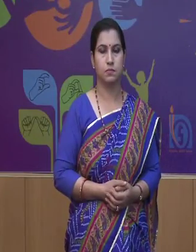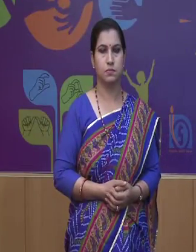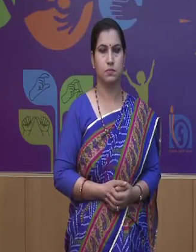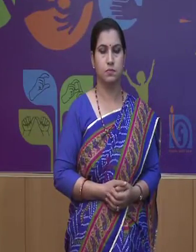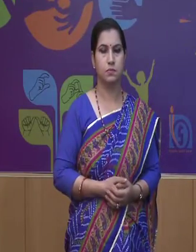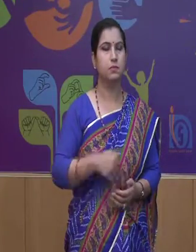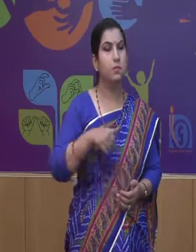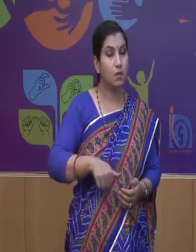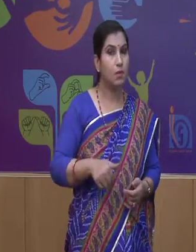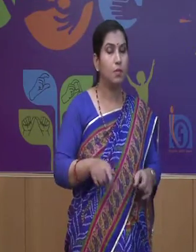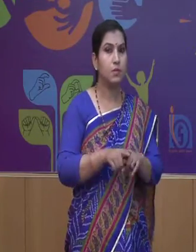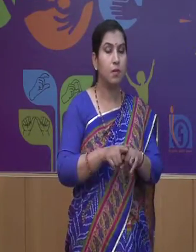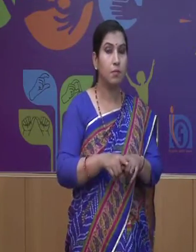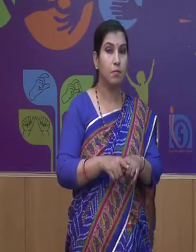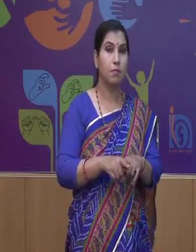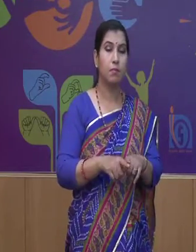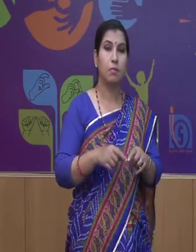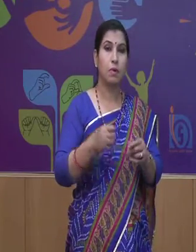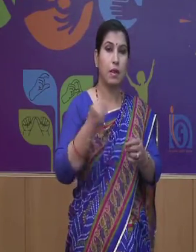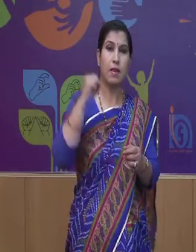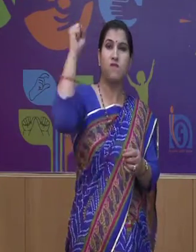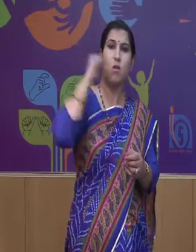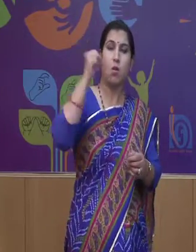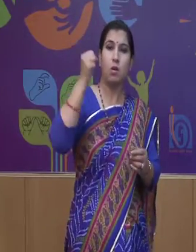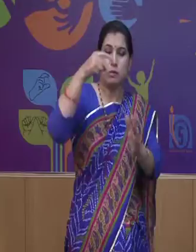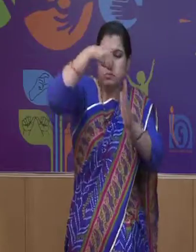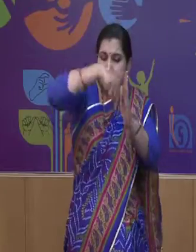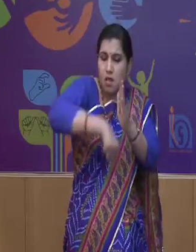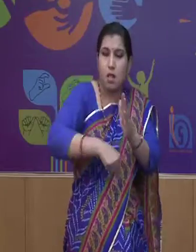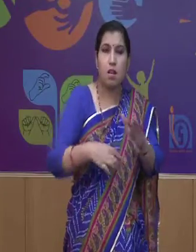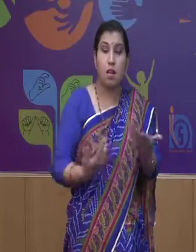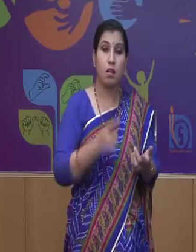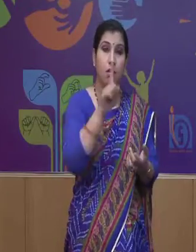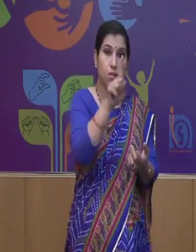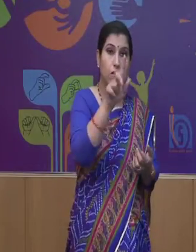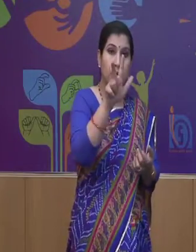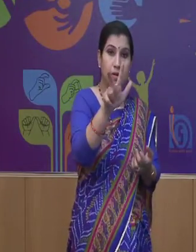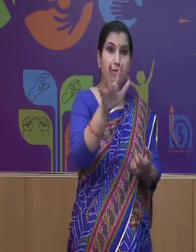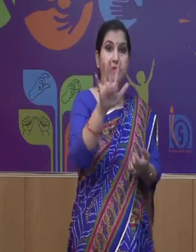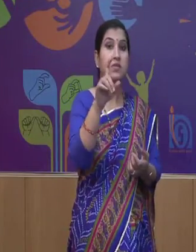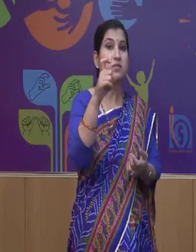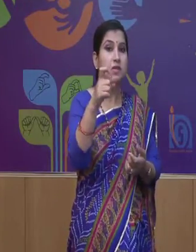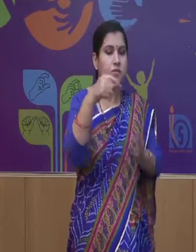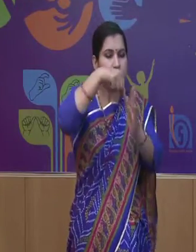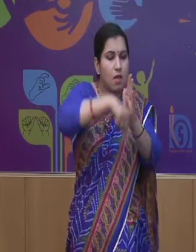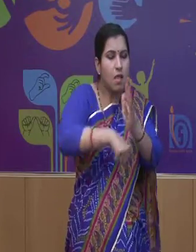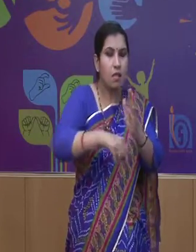We will study about them and the revolts of 1857 in detail in the